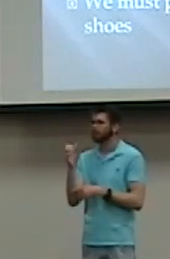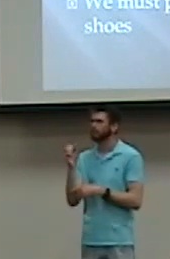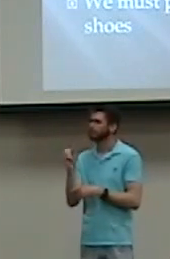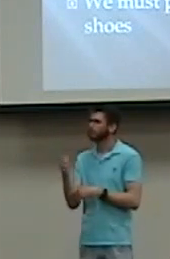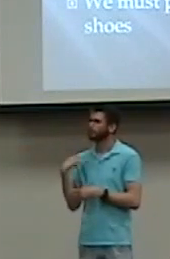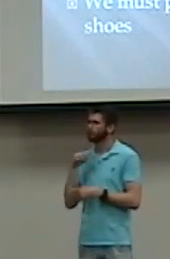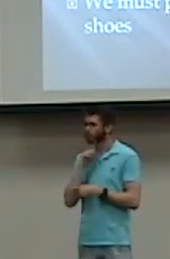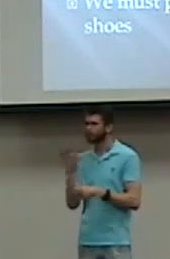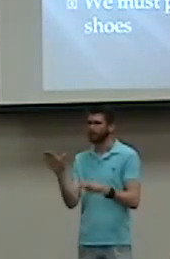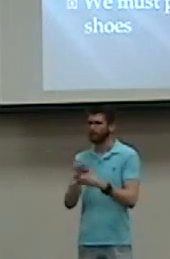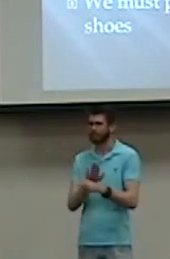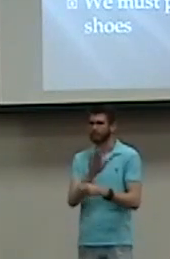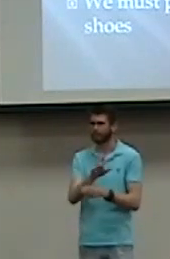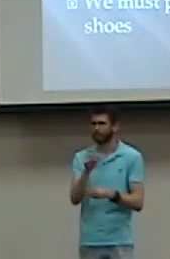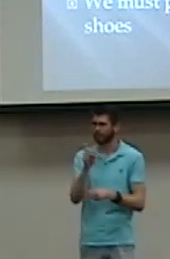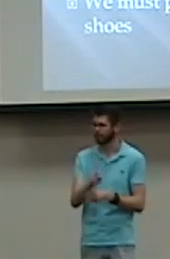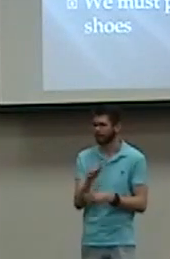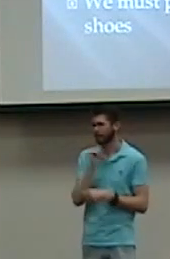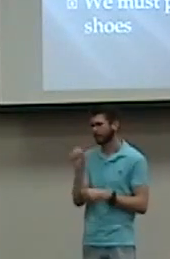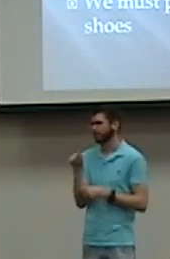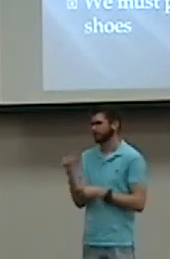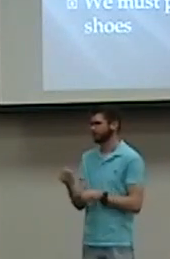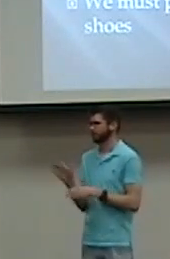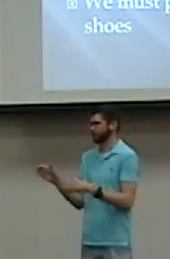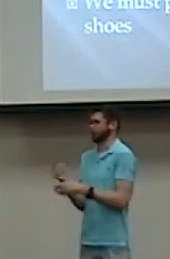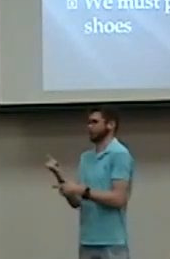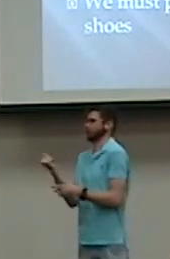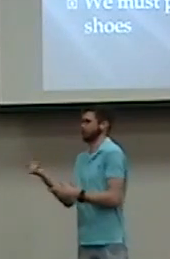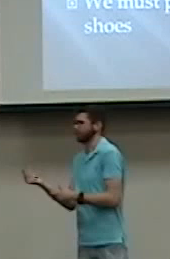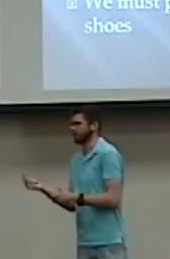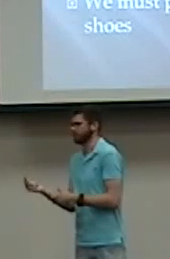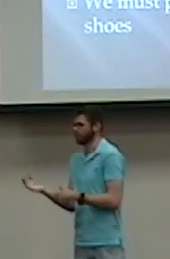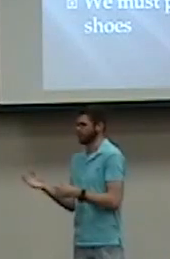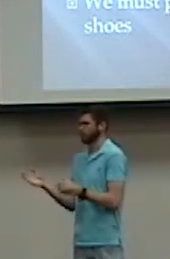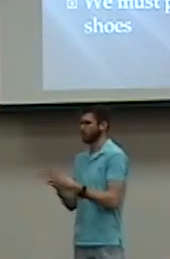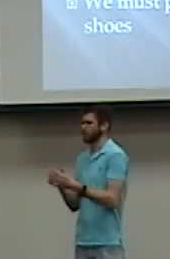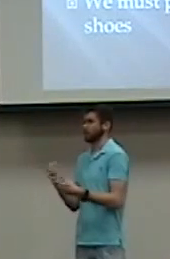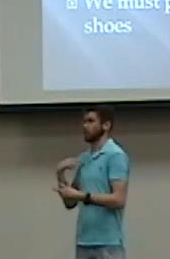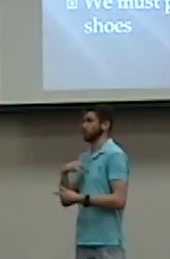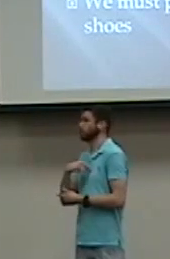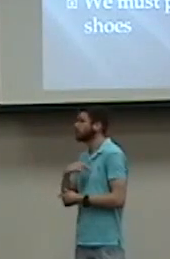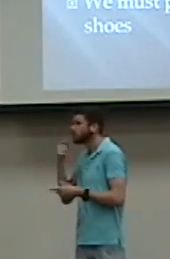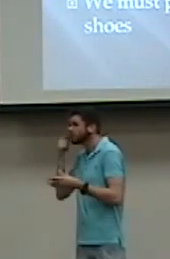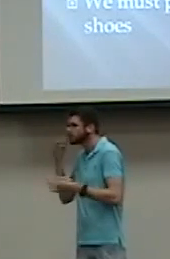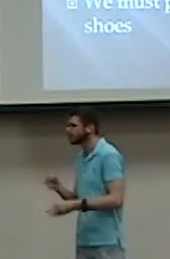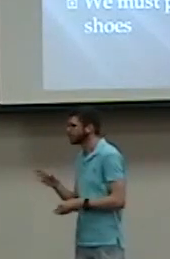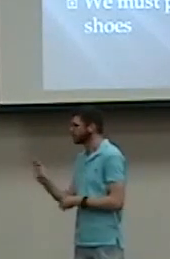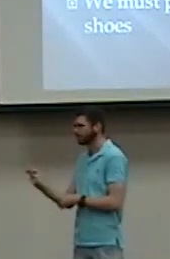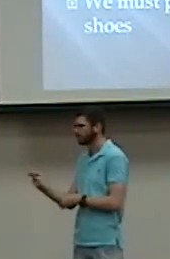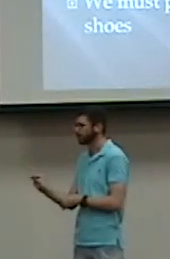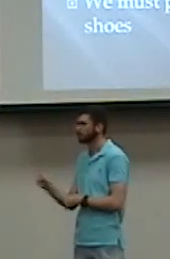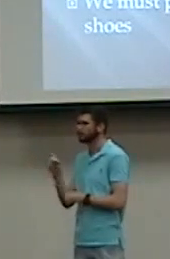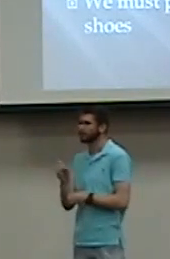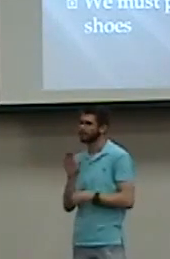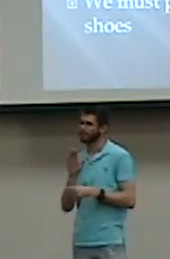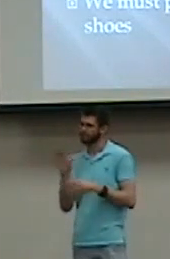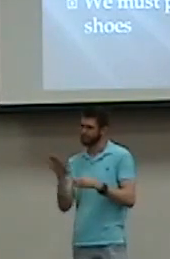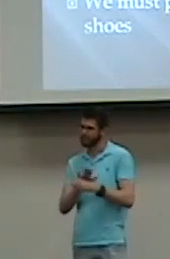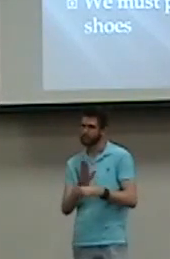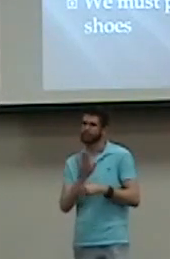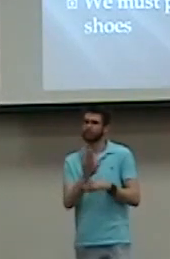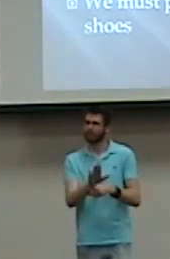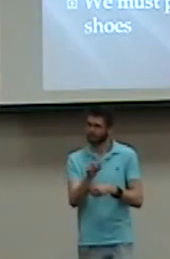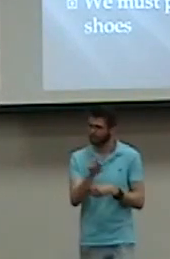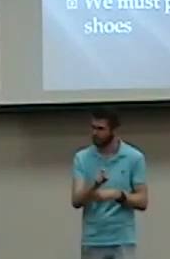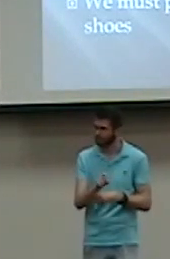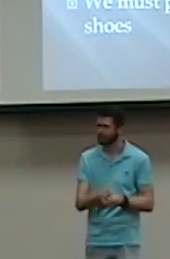something. Doing something is no good. Think about it in this way. If you knew that you had a paper